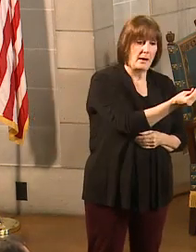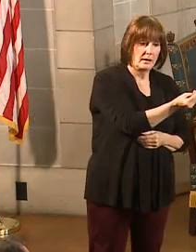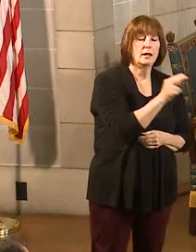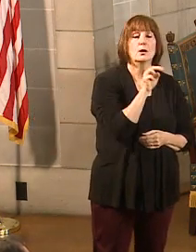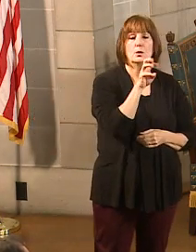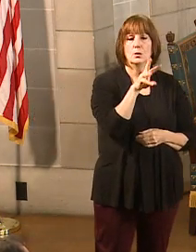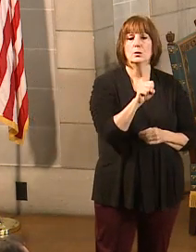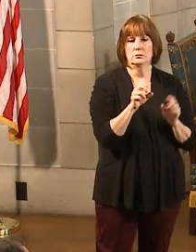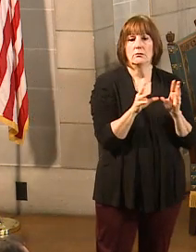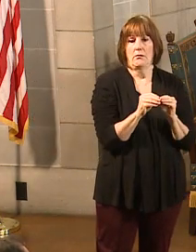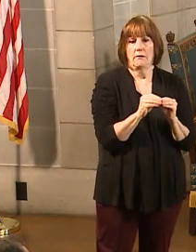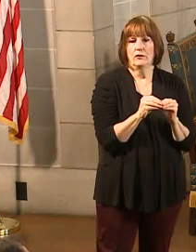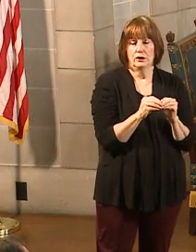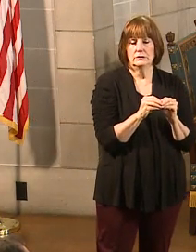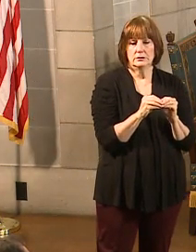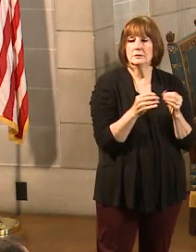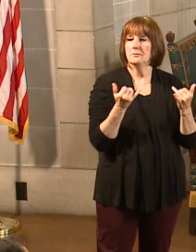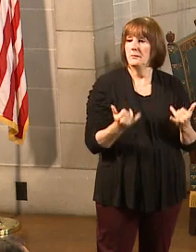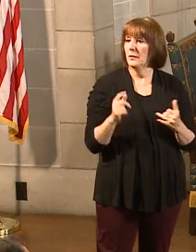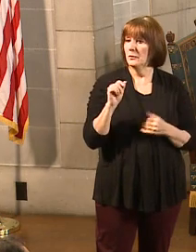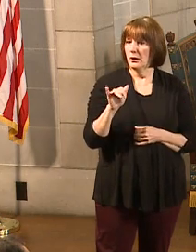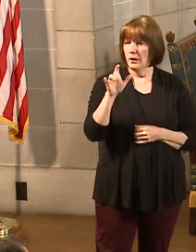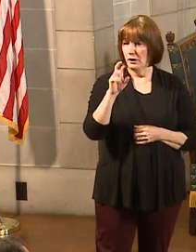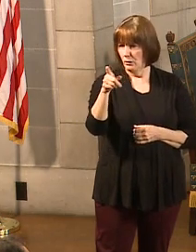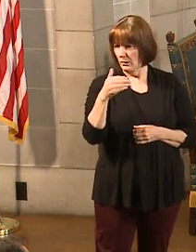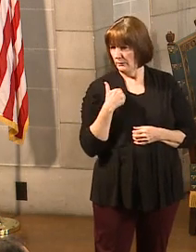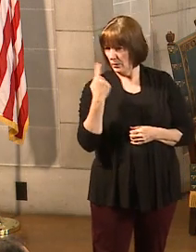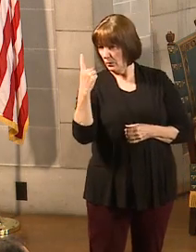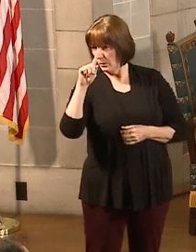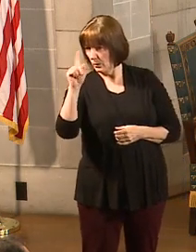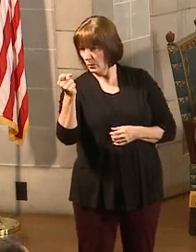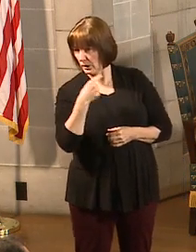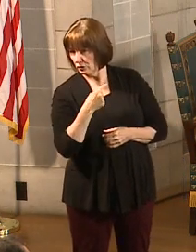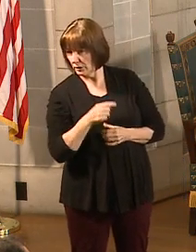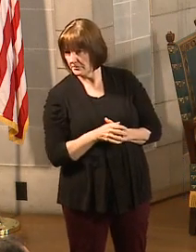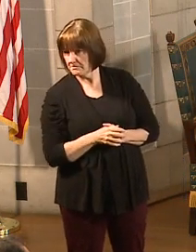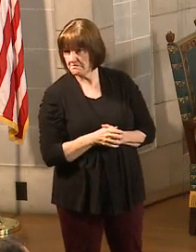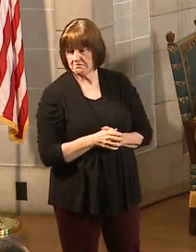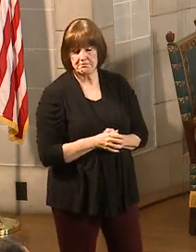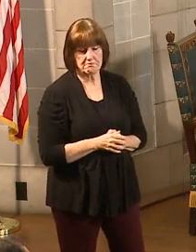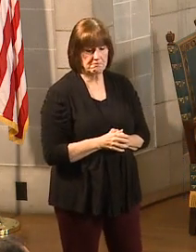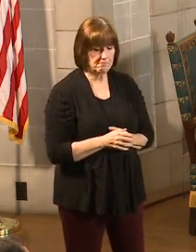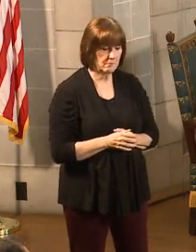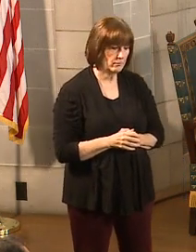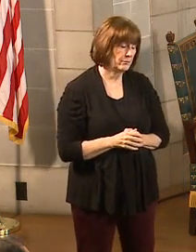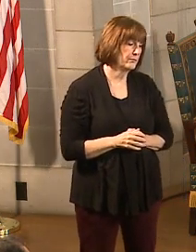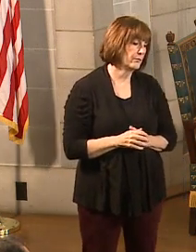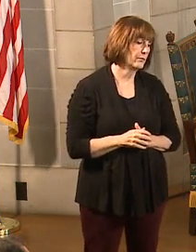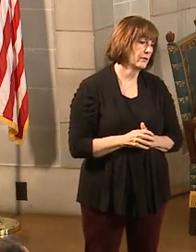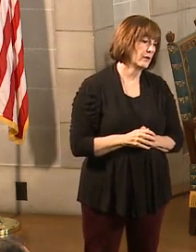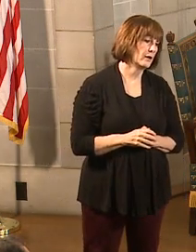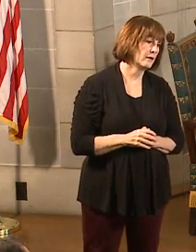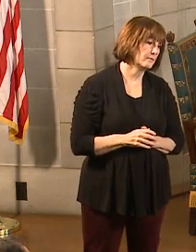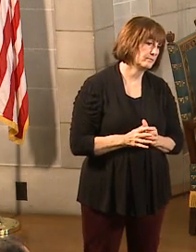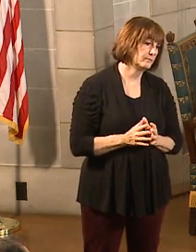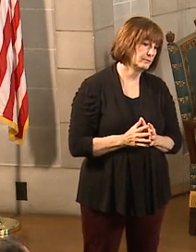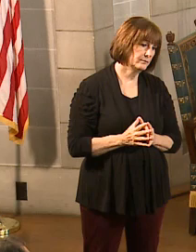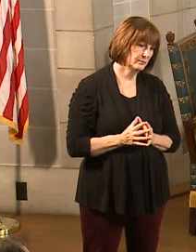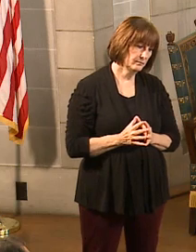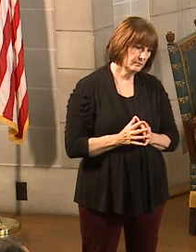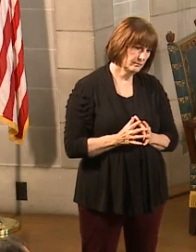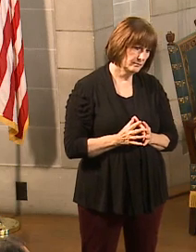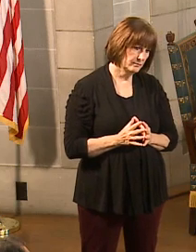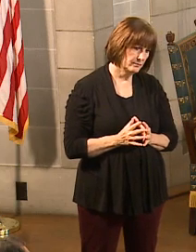well. And with that, Taylor, I think you had one question that was sent in? Yes, John Walton says, are you concerned about the